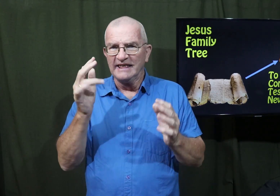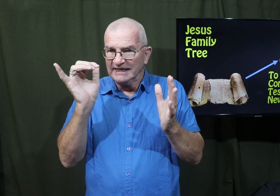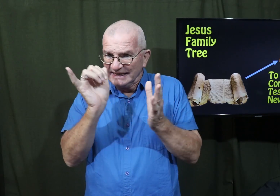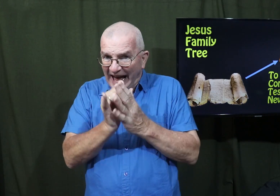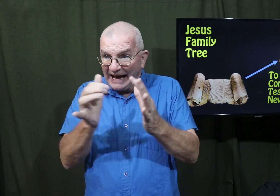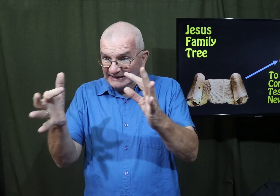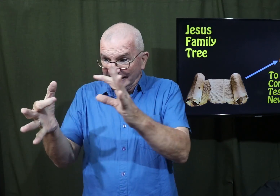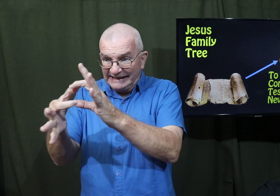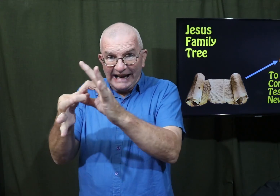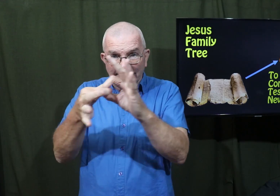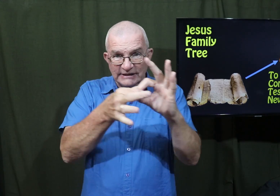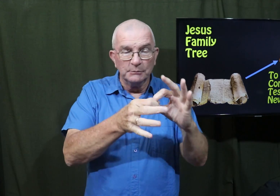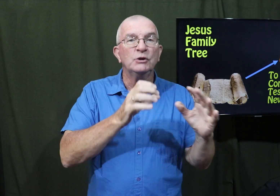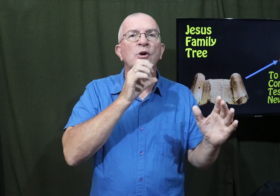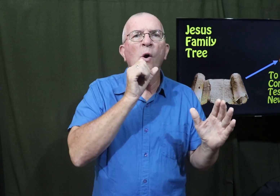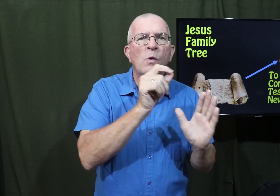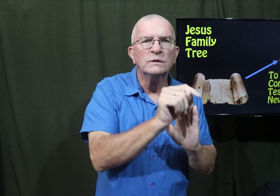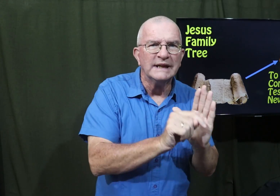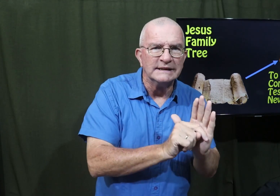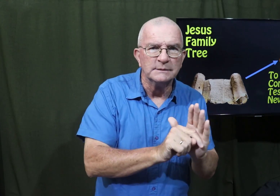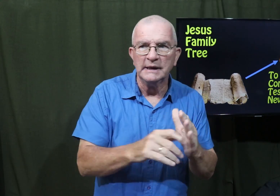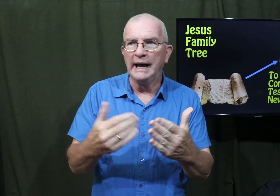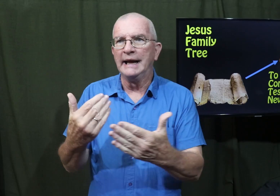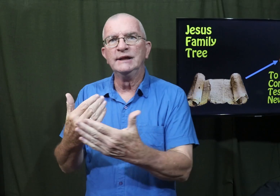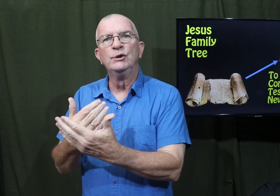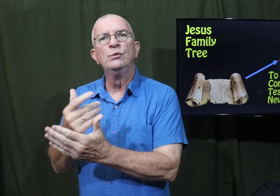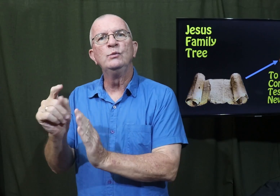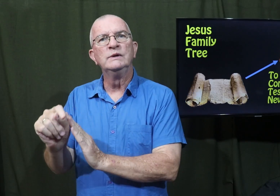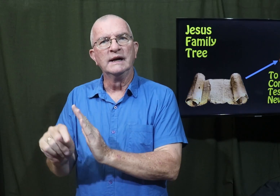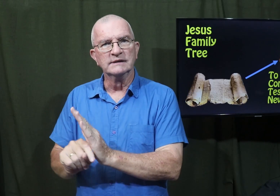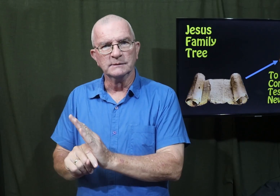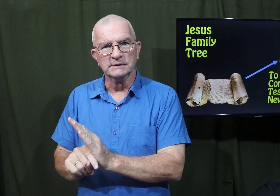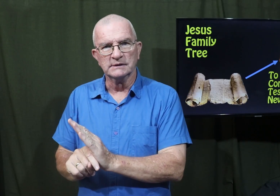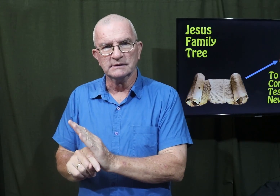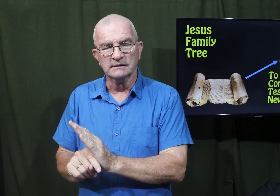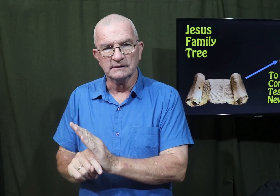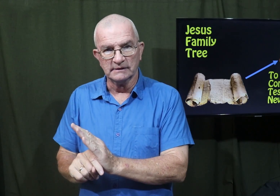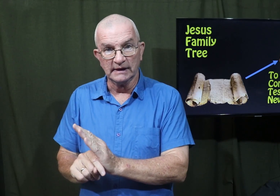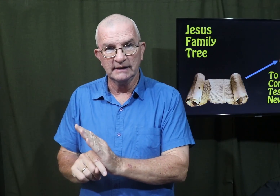we want to see that relationship from the Old Testament and the New Testament